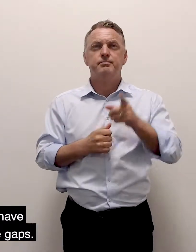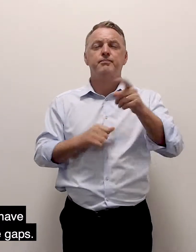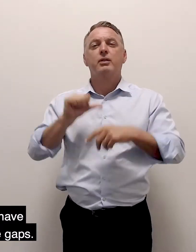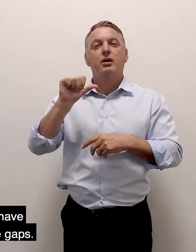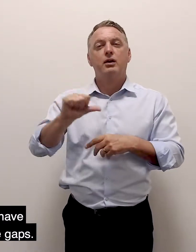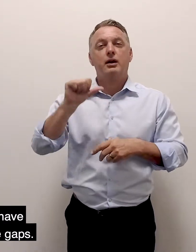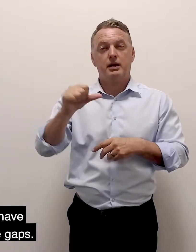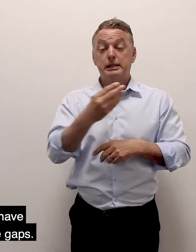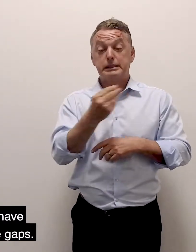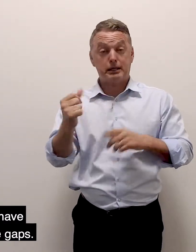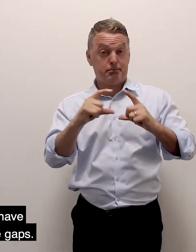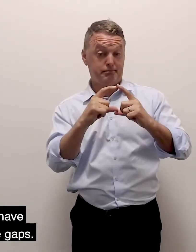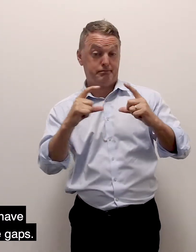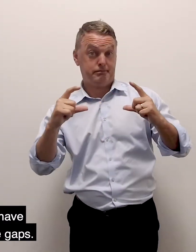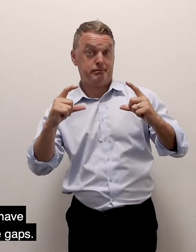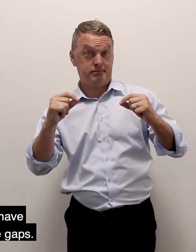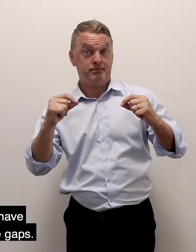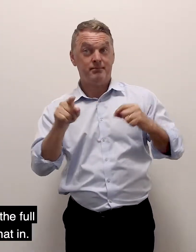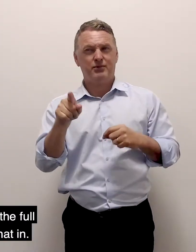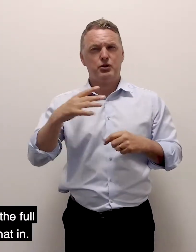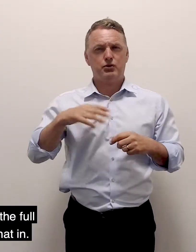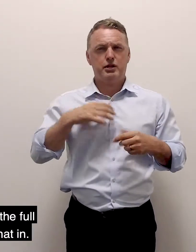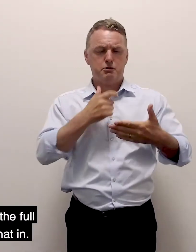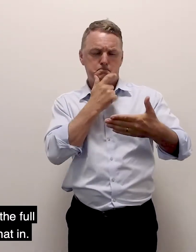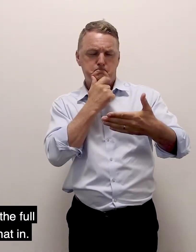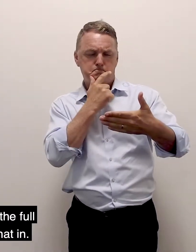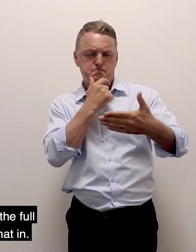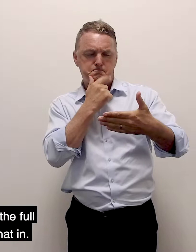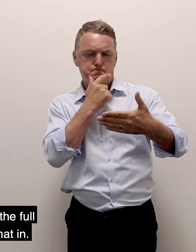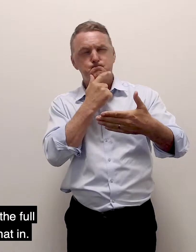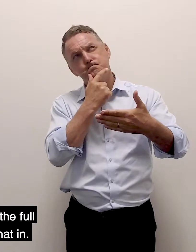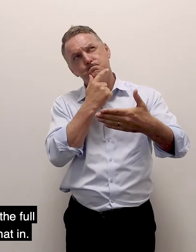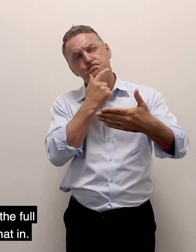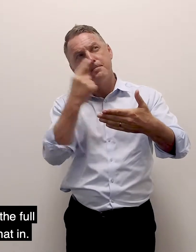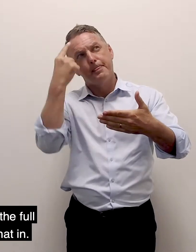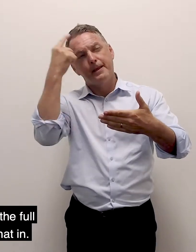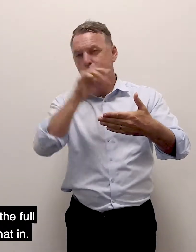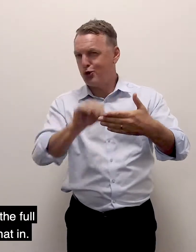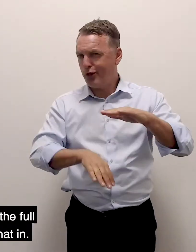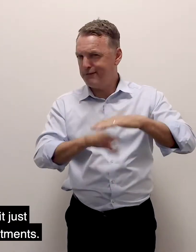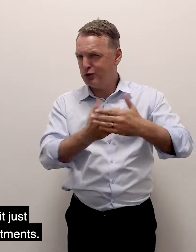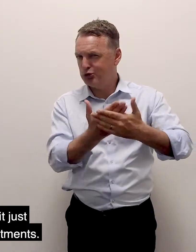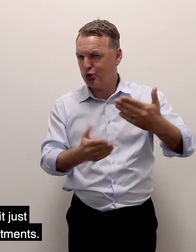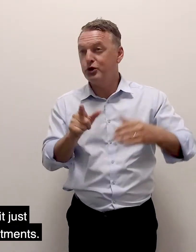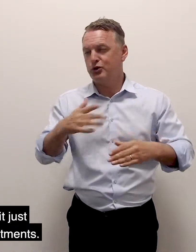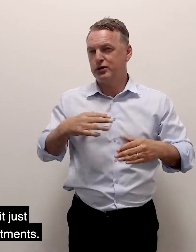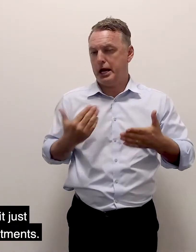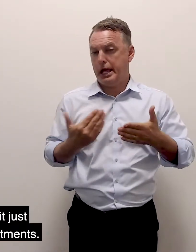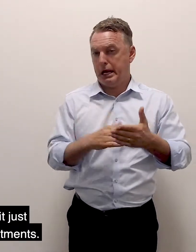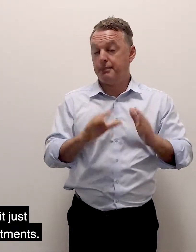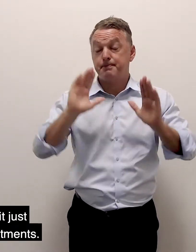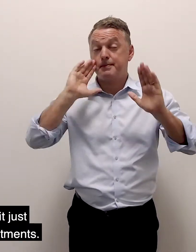scenarios, there's a little bit of you have to make or fill in the gaps. There's not always the full story. You can fill that in. But with